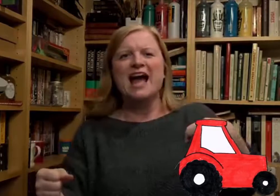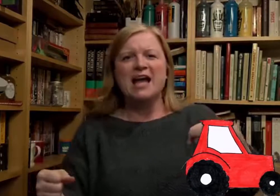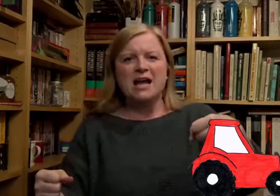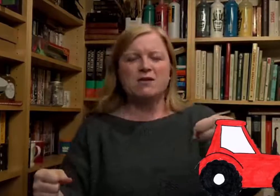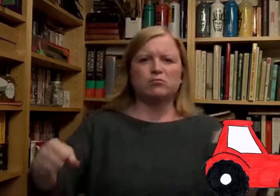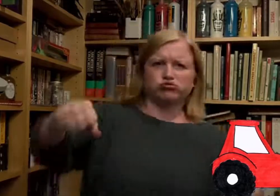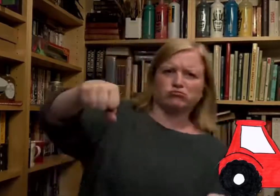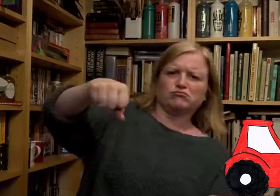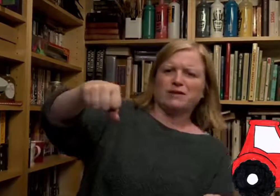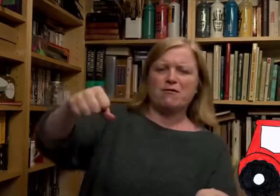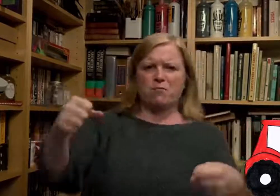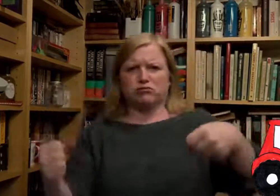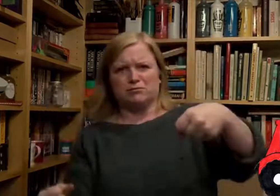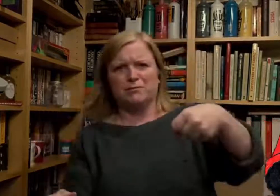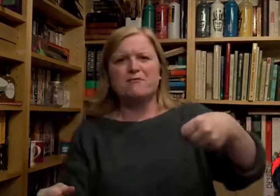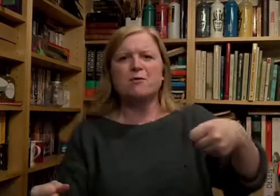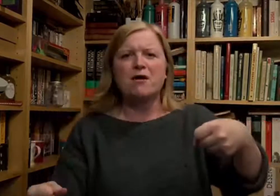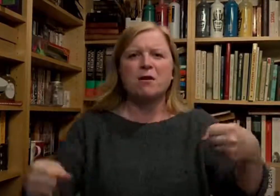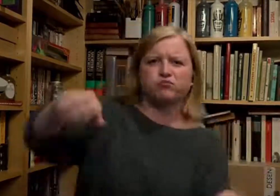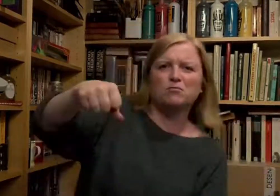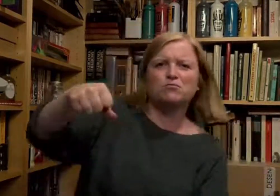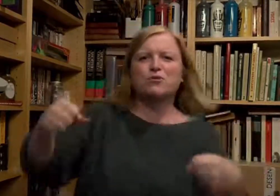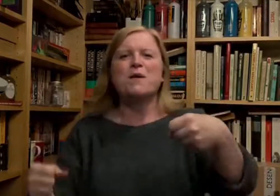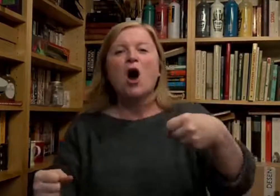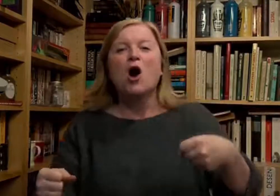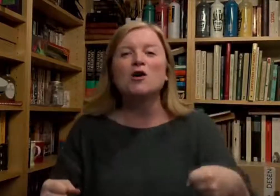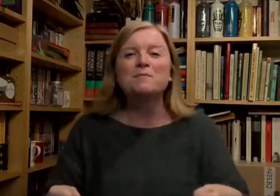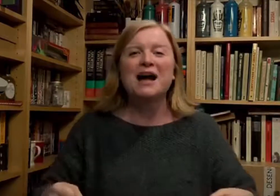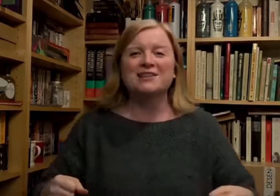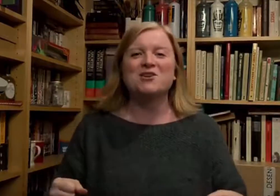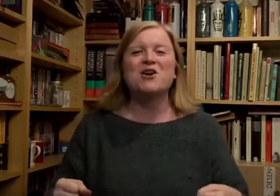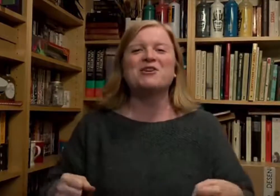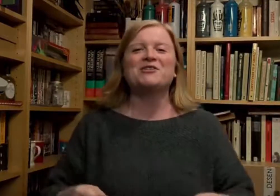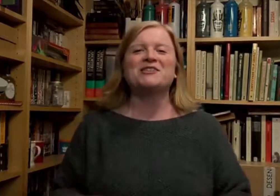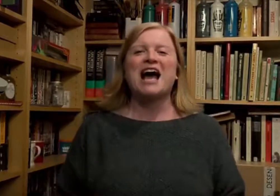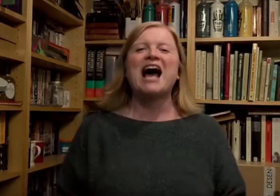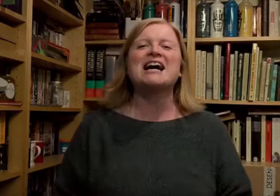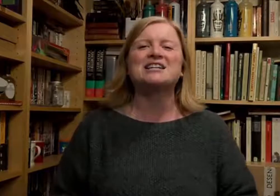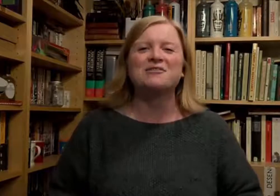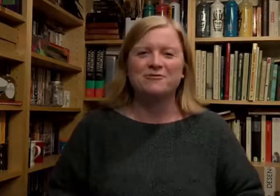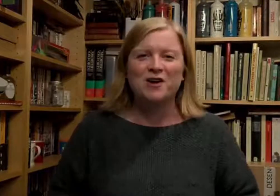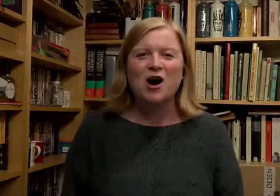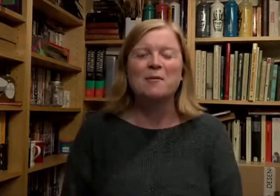here a brum, there a brum, everywhere a brum brum. Old MacDonald had a farm,